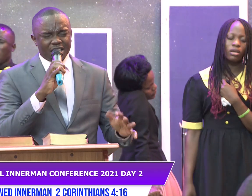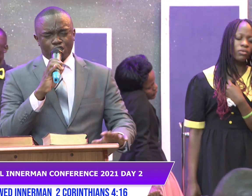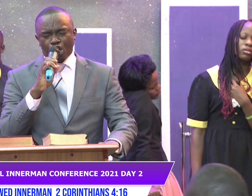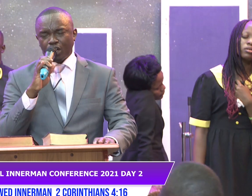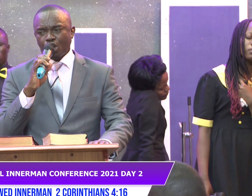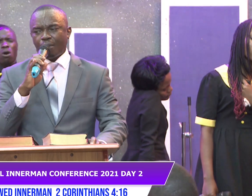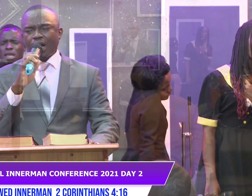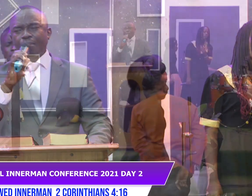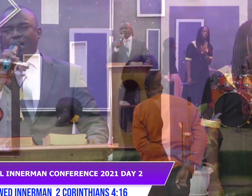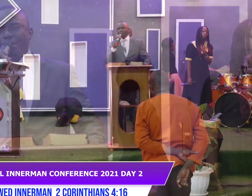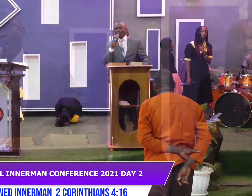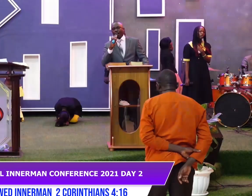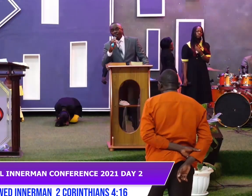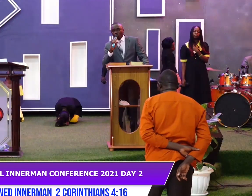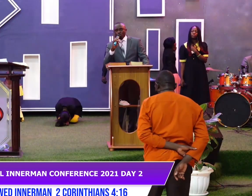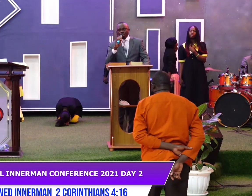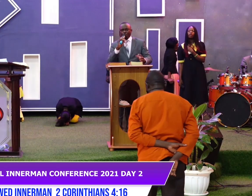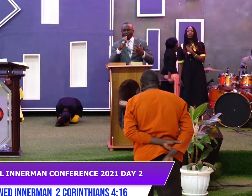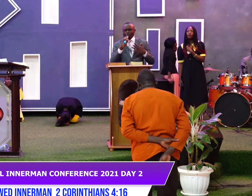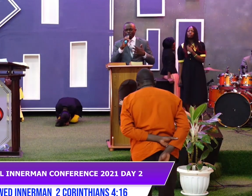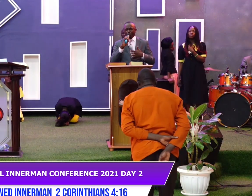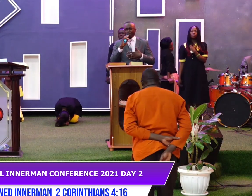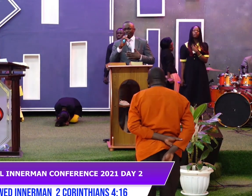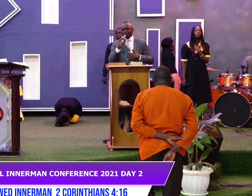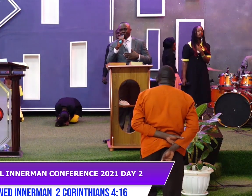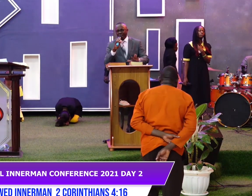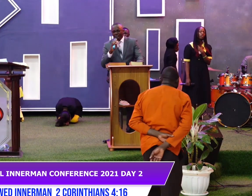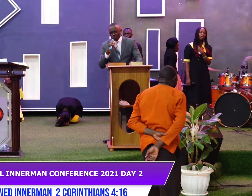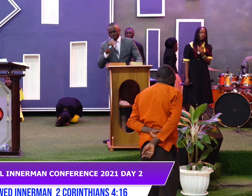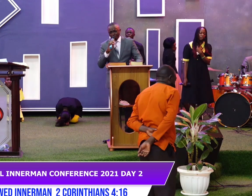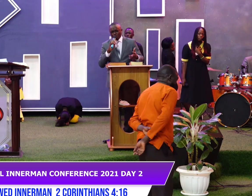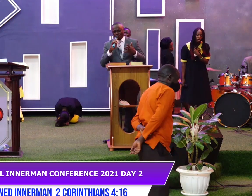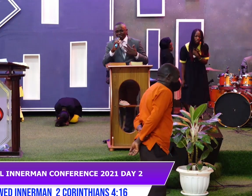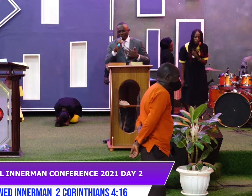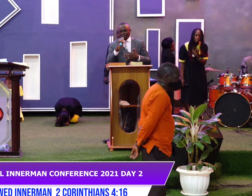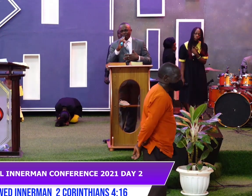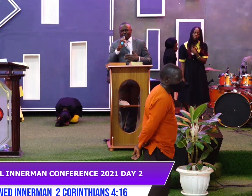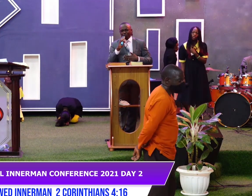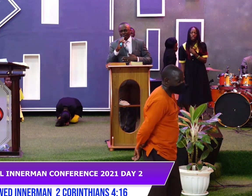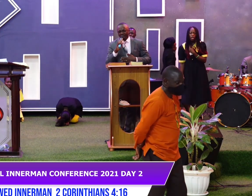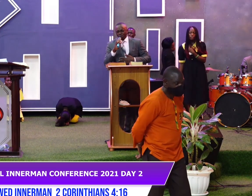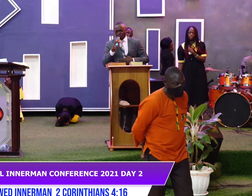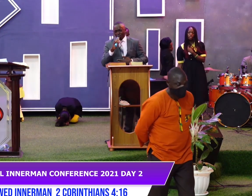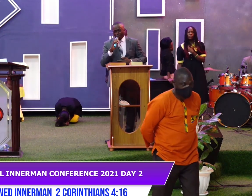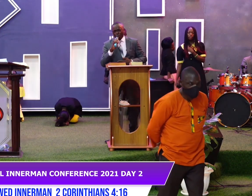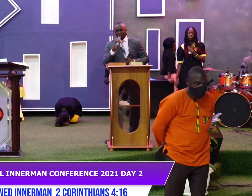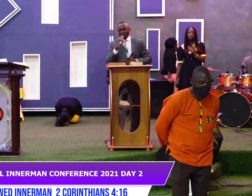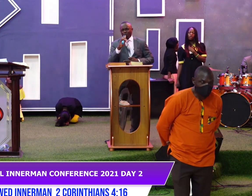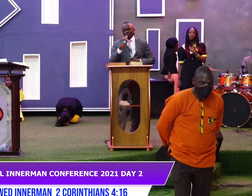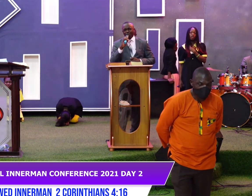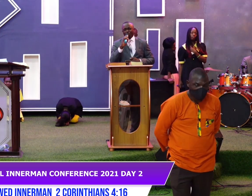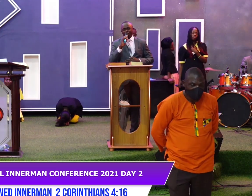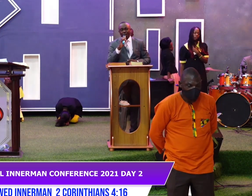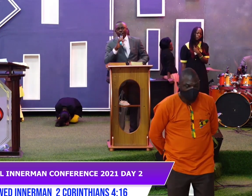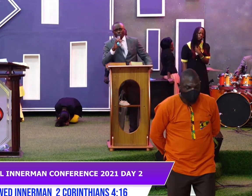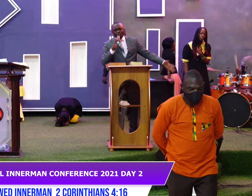linnya lya Yesu Kristo kabaka bakabaka tusabye obatize emitima gyaffe tusabye ototobaze emitima gyaffe tusabye otobaze